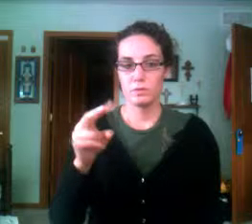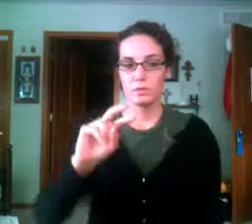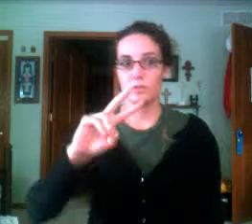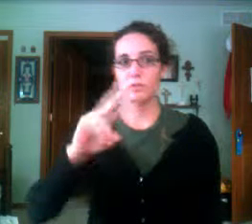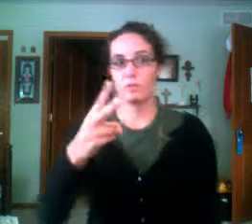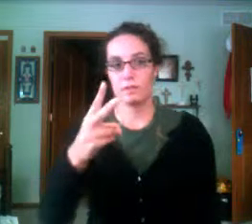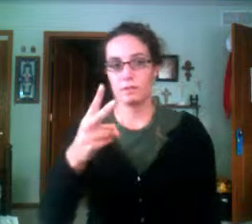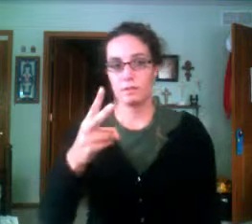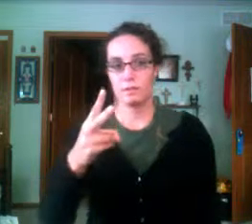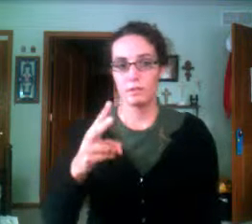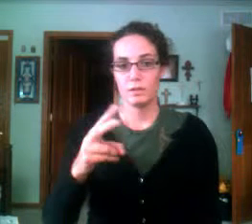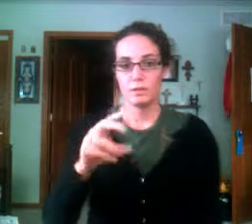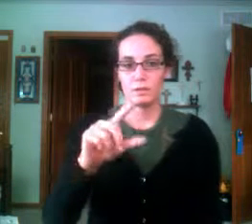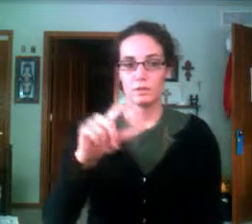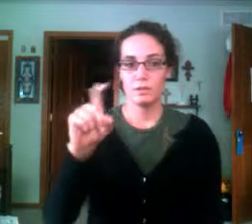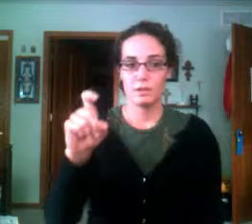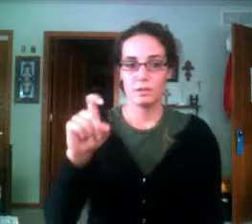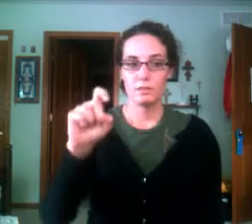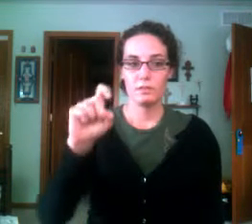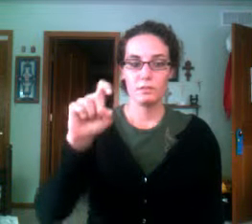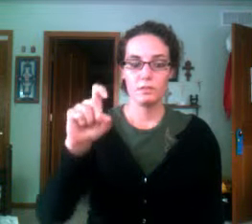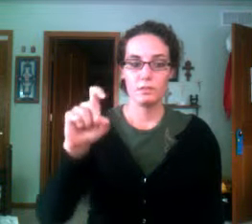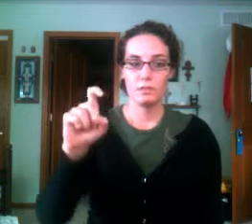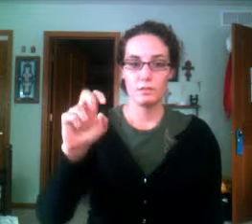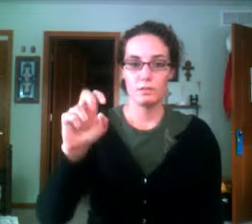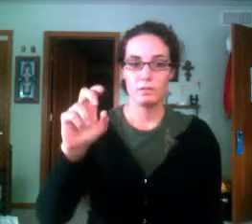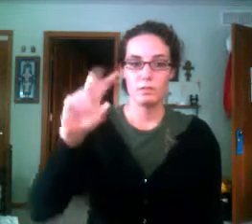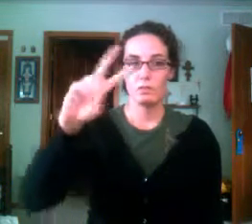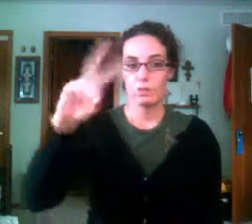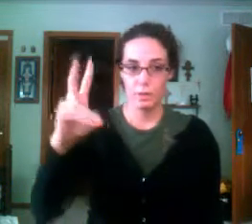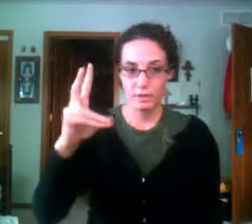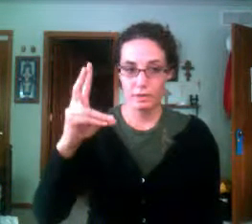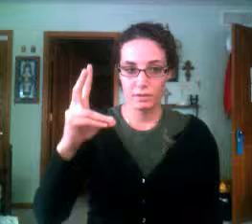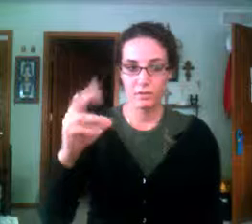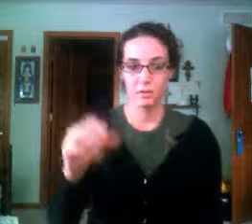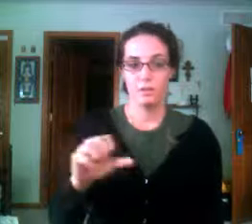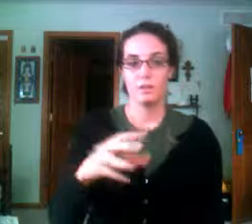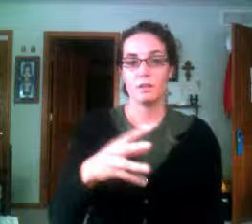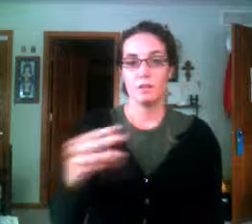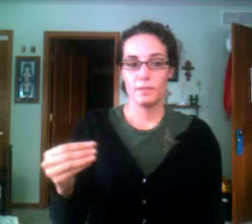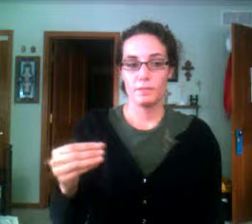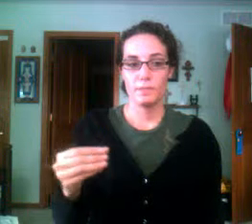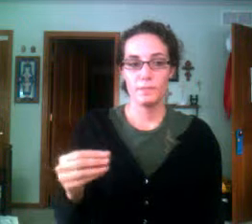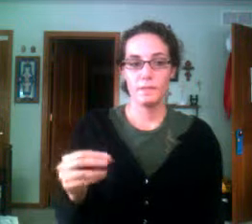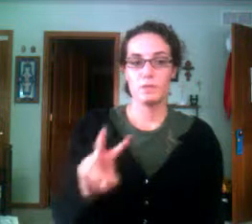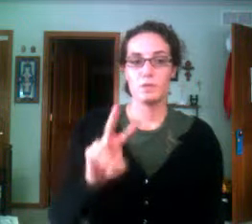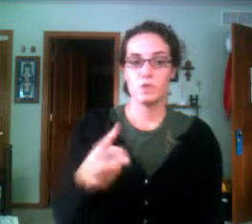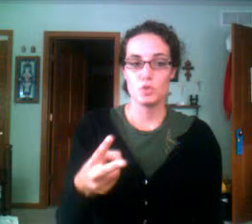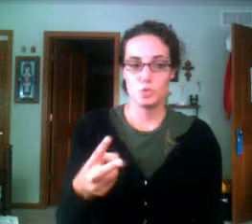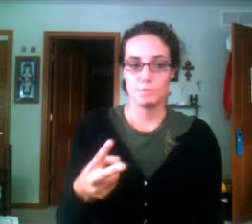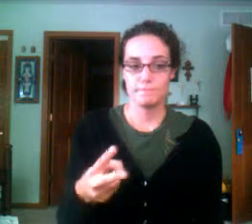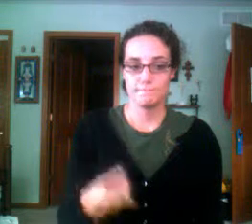and then press the x squared key because you want the second function that's above the x squared key, the square root key. And then, of course, you press